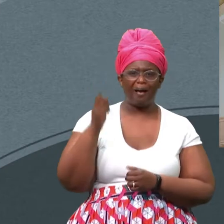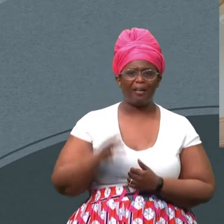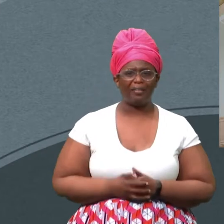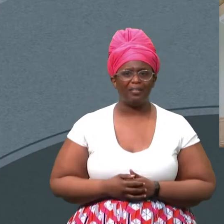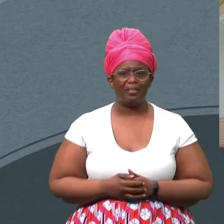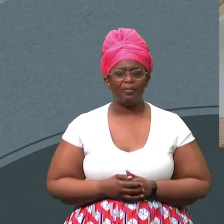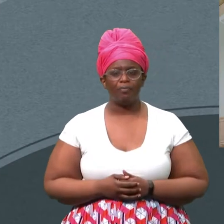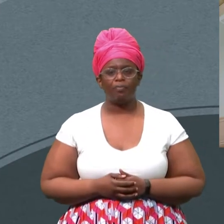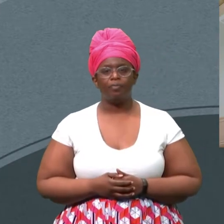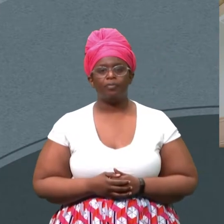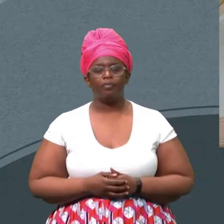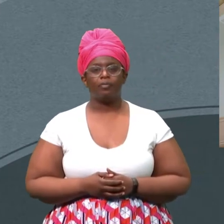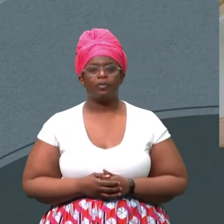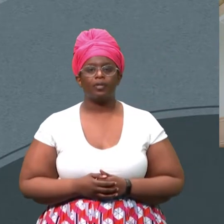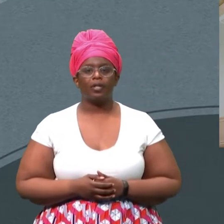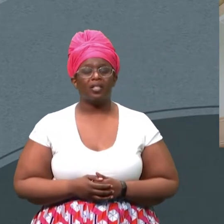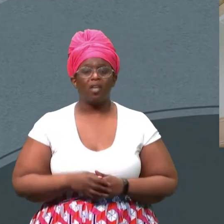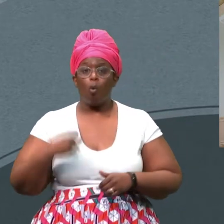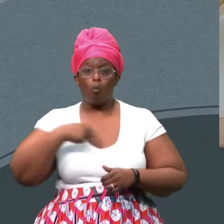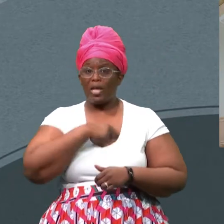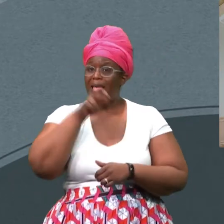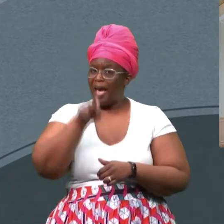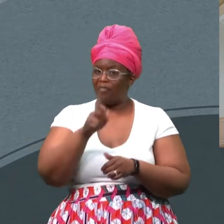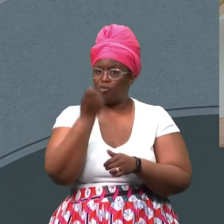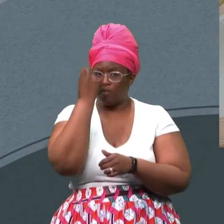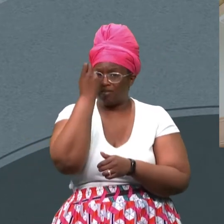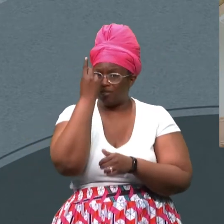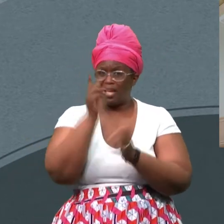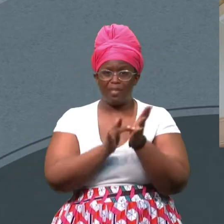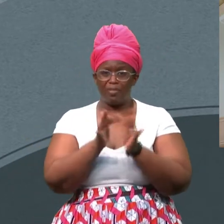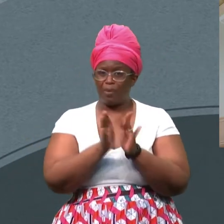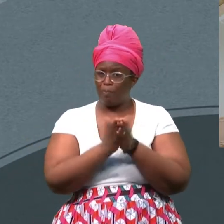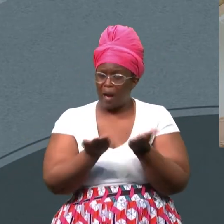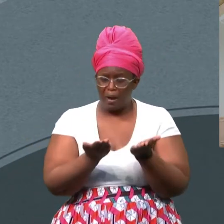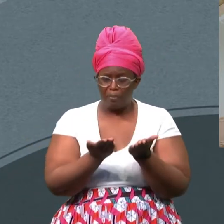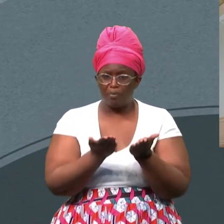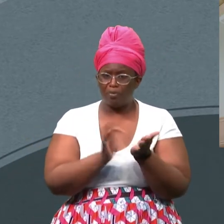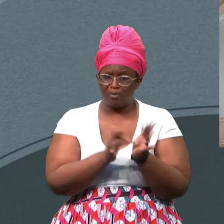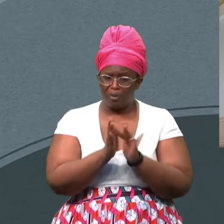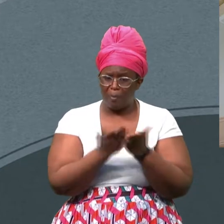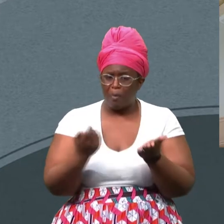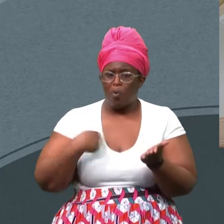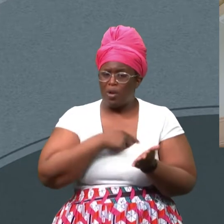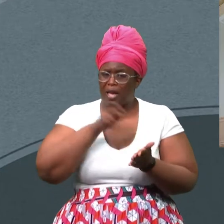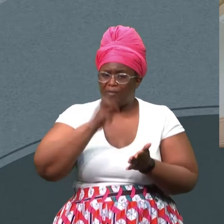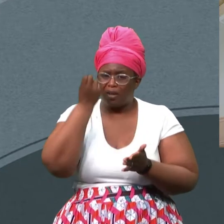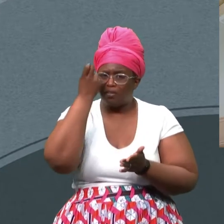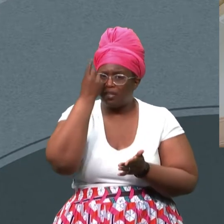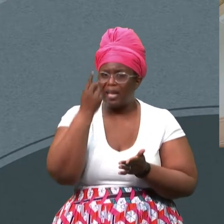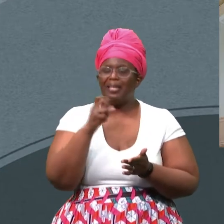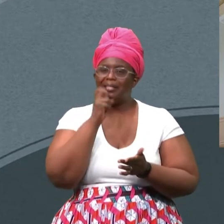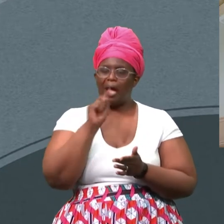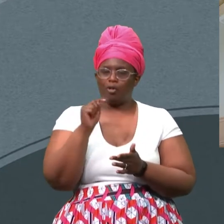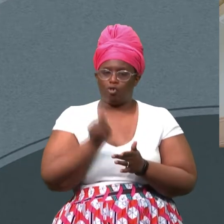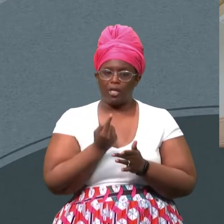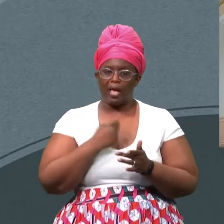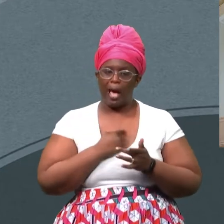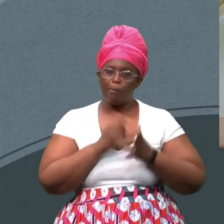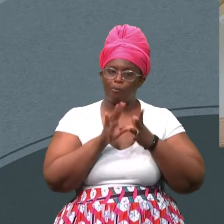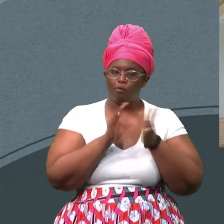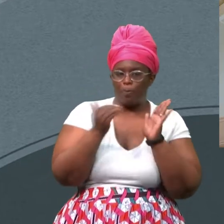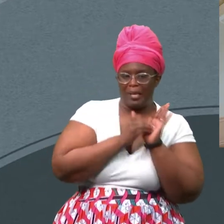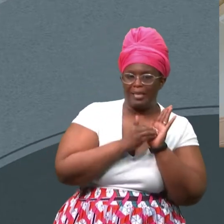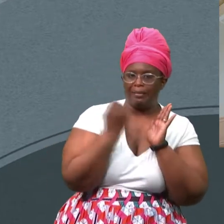the Bible, everybody say, I have to understand it. It has to be a word. It's not just me quoting something. I need to understand